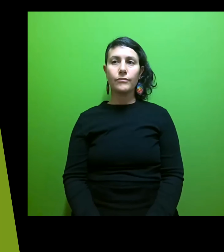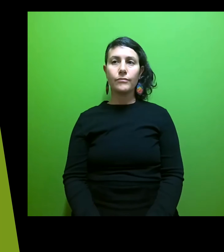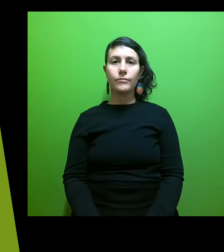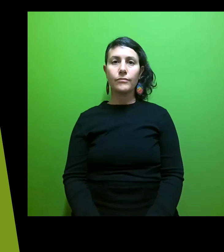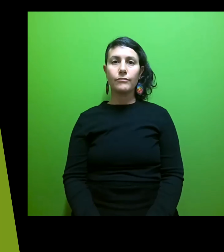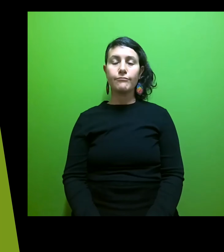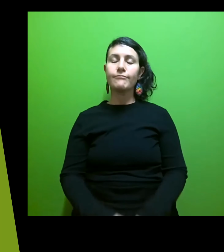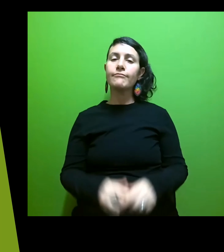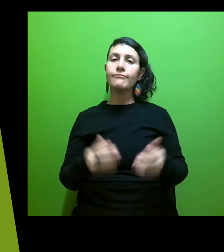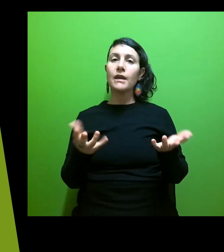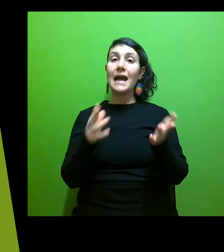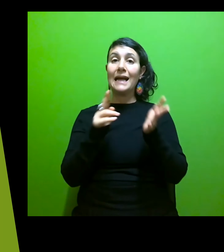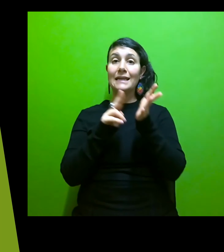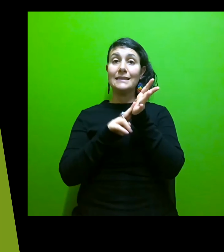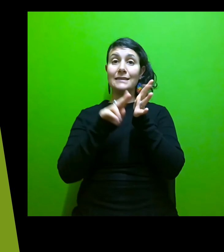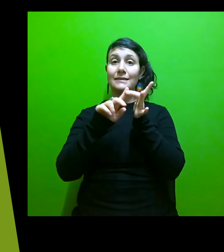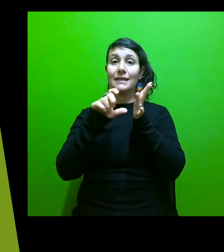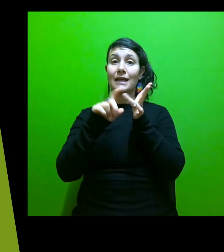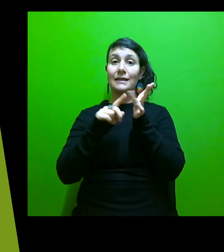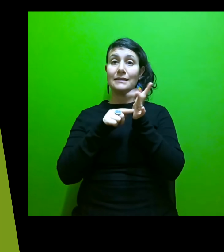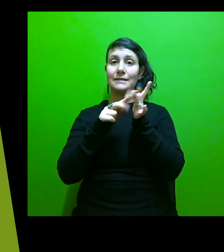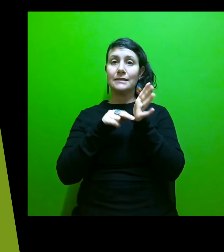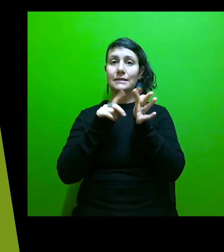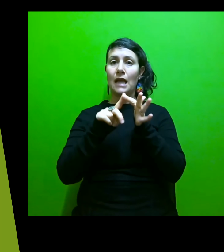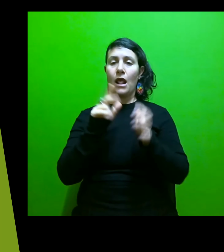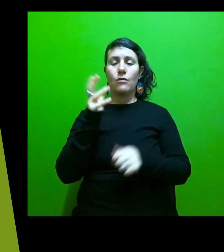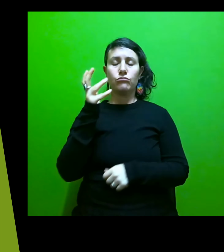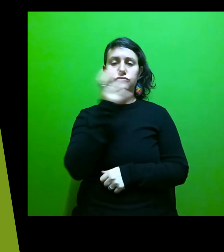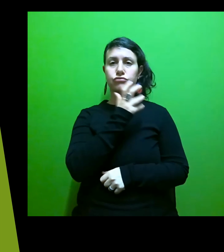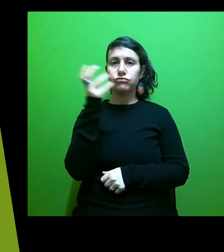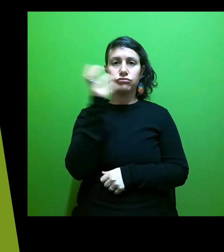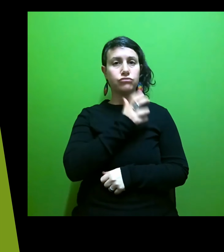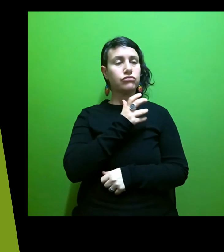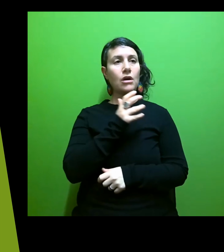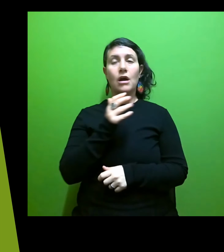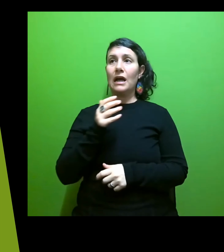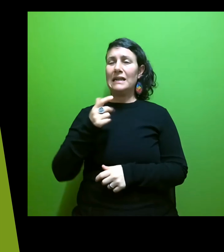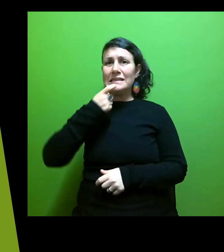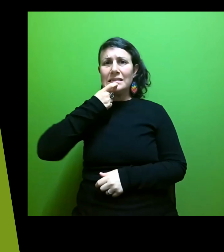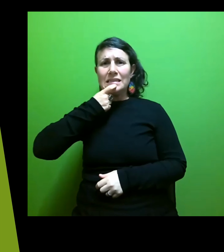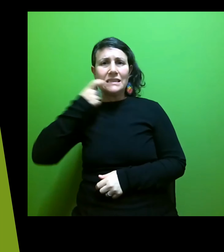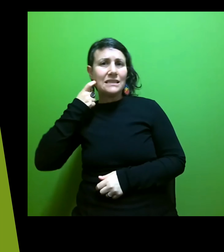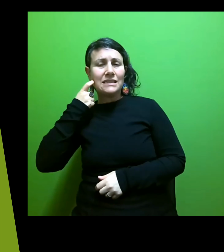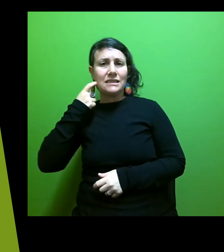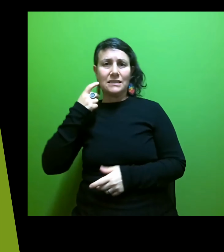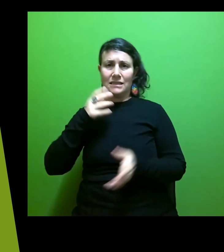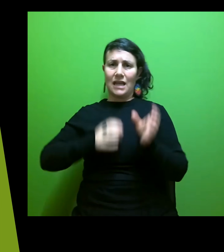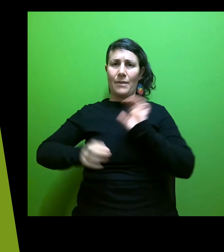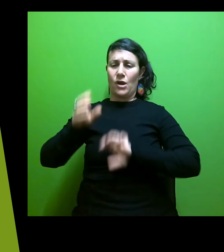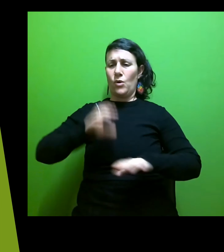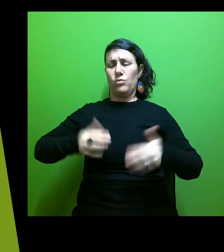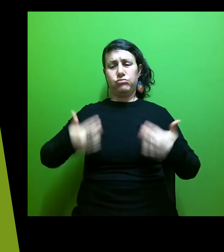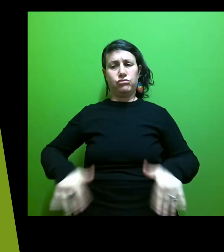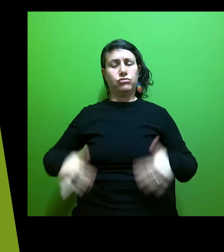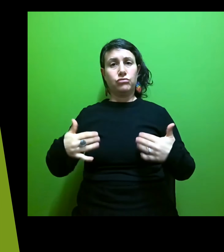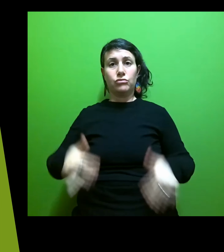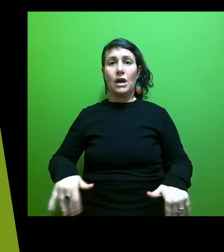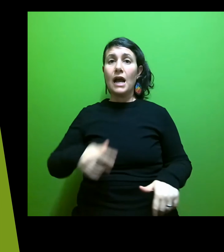So nicotine is a dangerous and highly addictive chemical. It can cause an increase in blood pressure